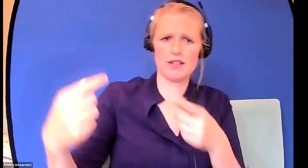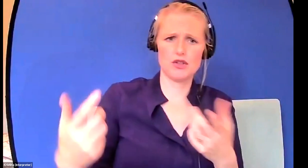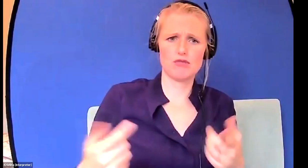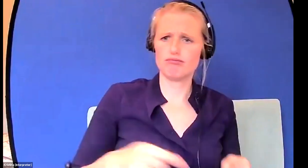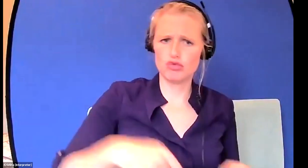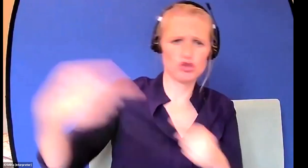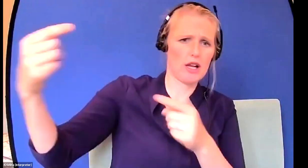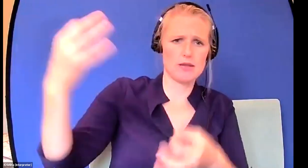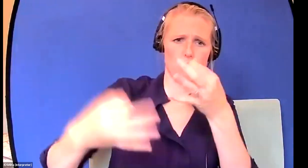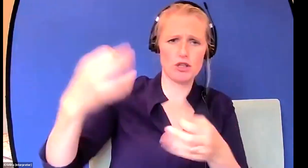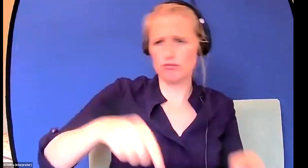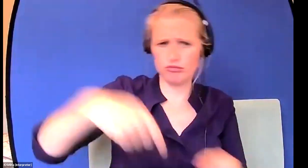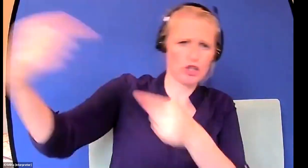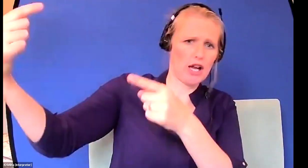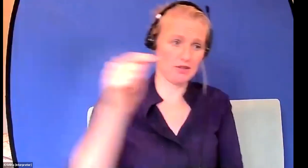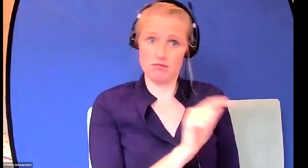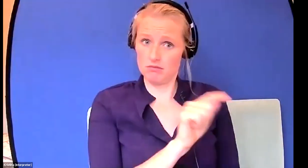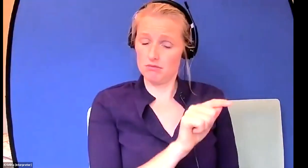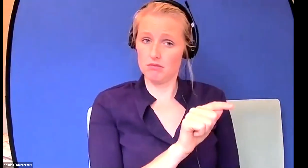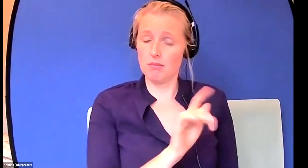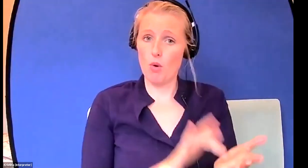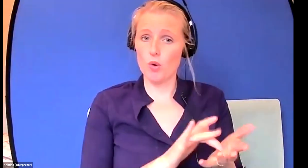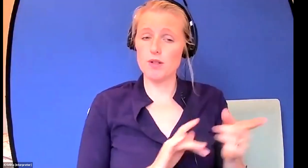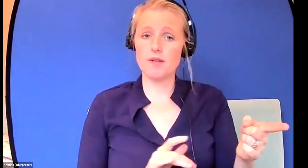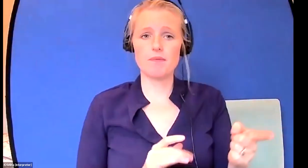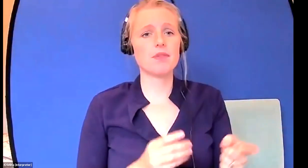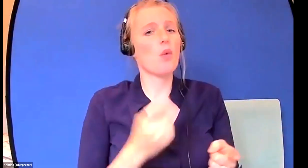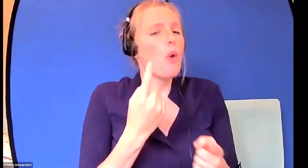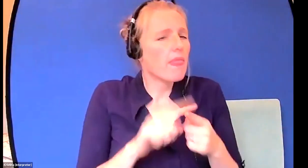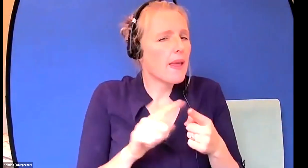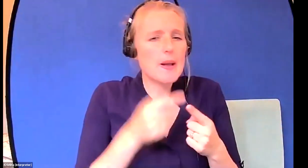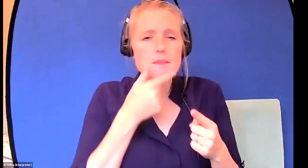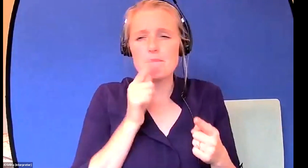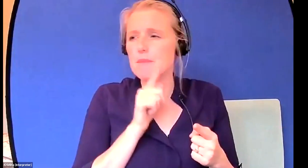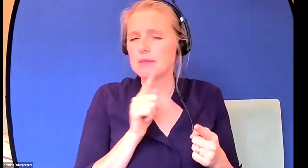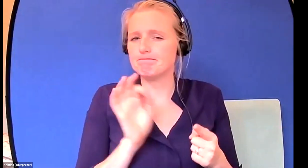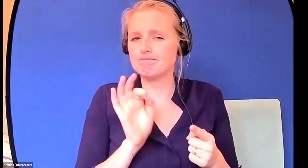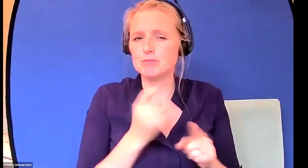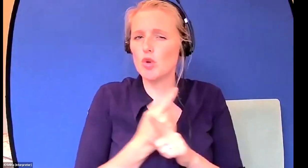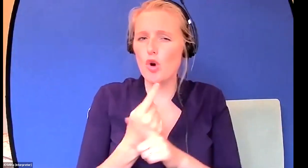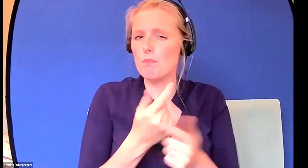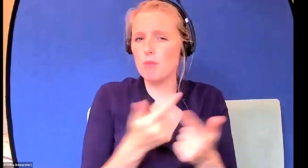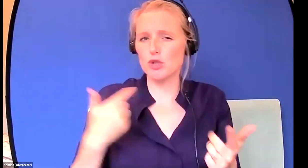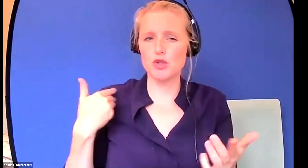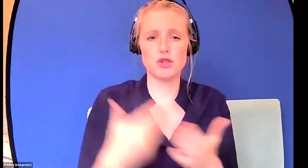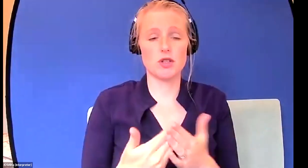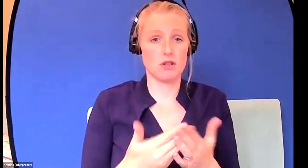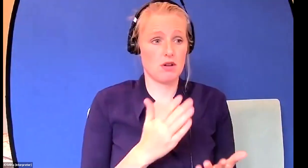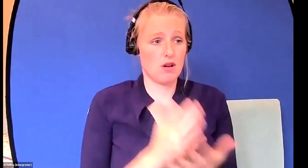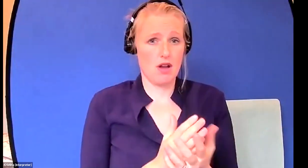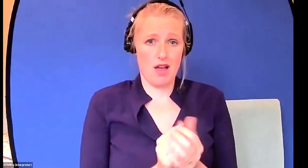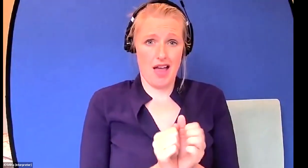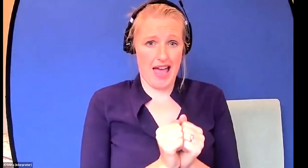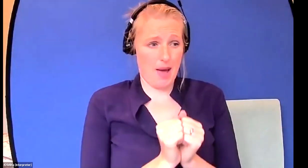terrifying politics of pandemic? And one thing that people are not talking about very often in lockdown discourse is an appreciation of what we